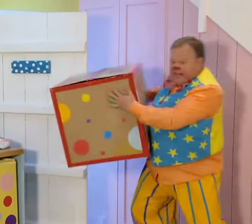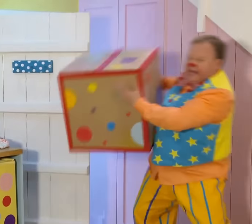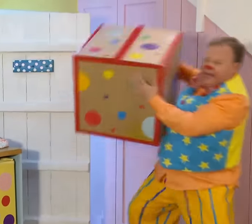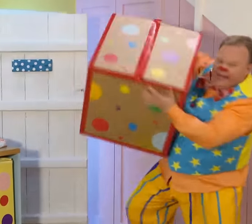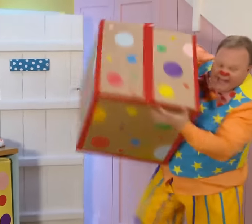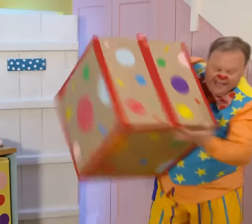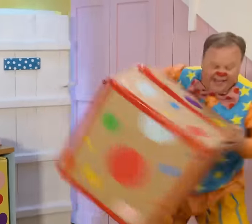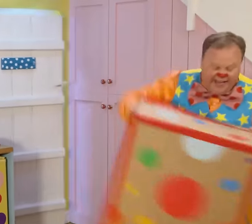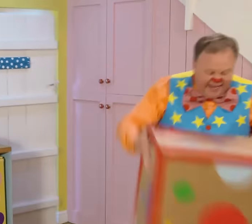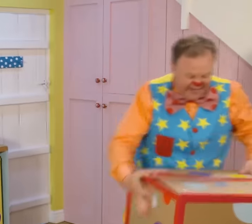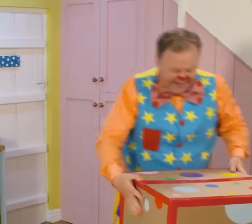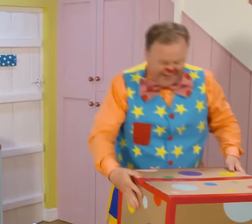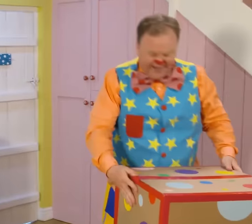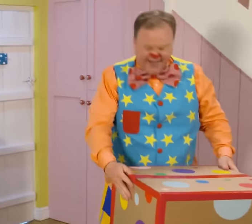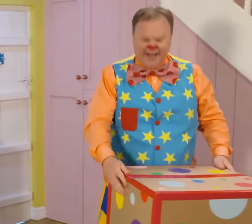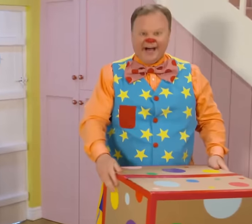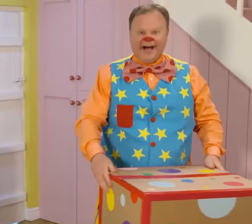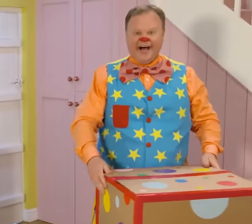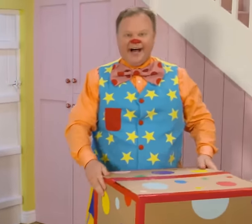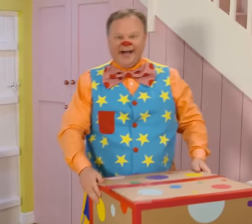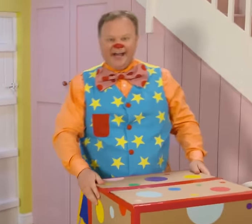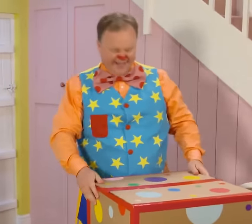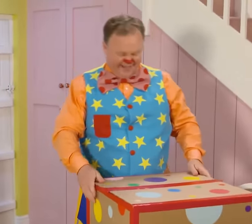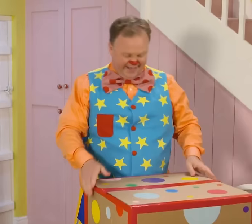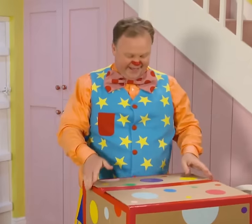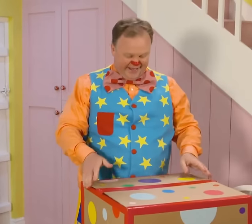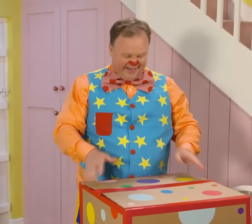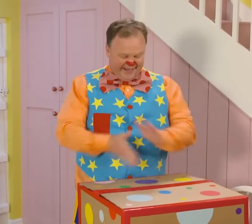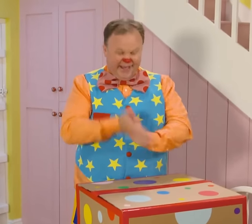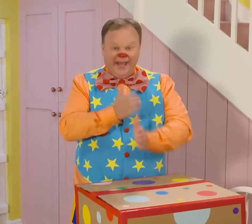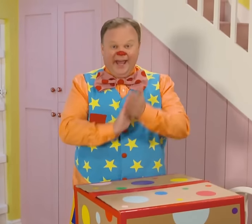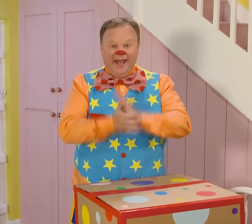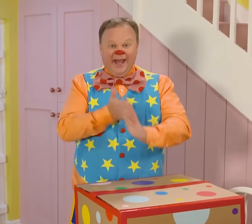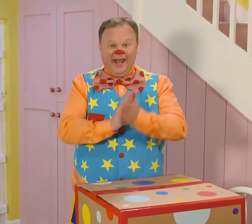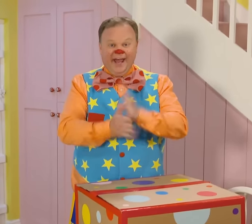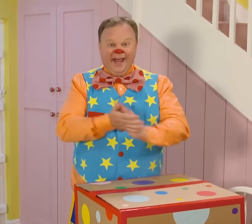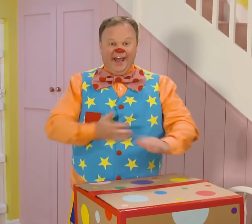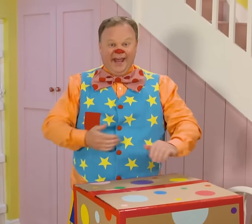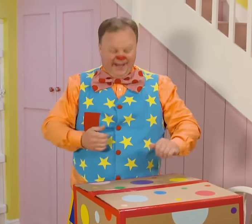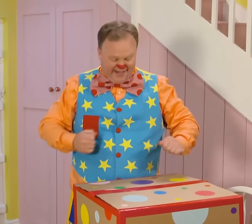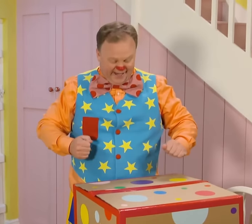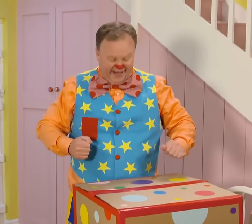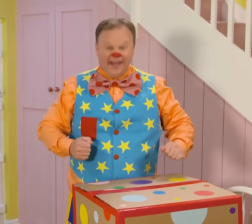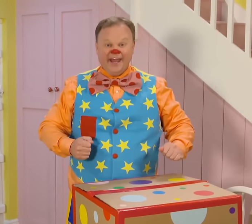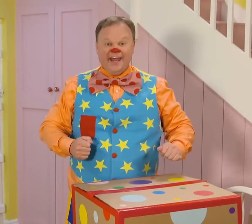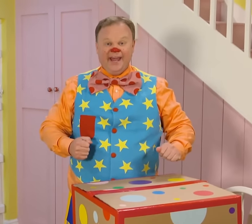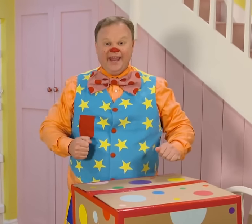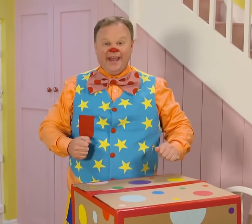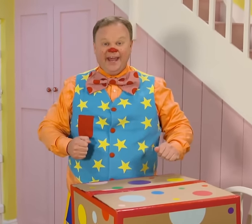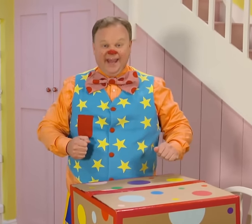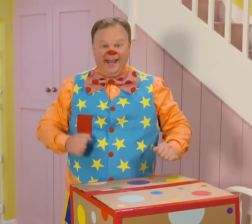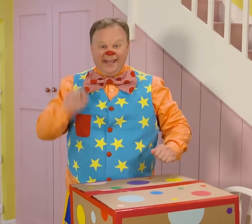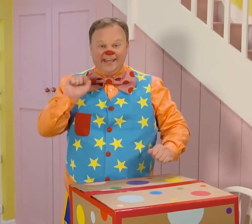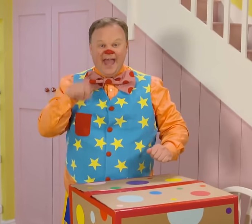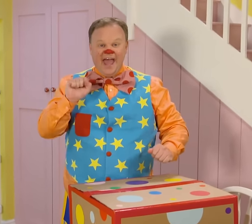Oh, it gently does it, Mr. Tumble. Well done. Are you going to open the box?